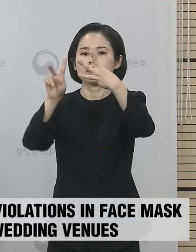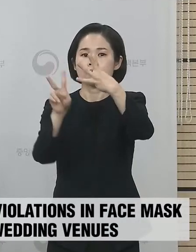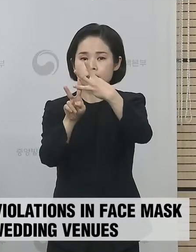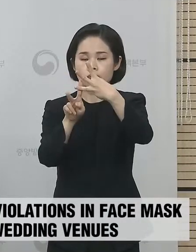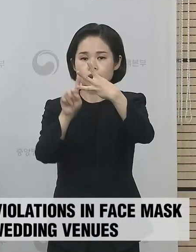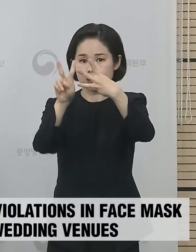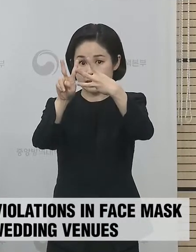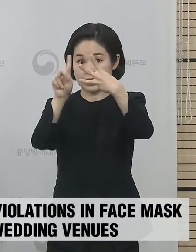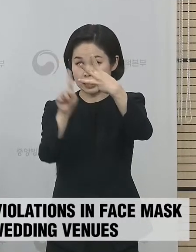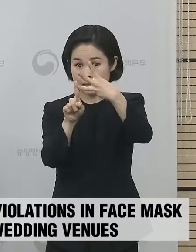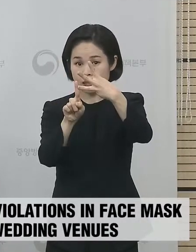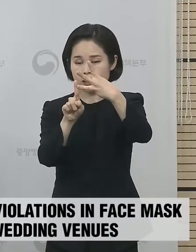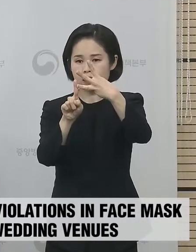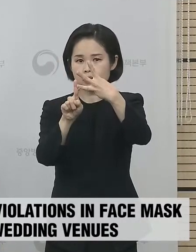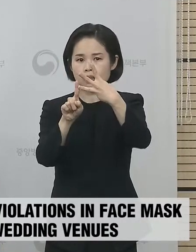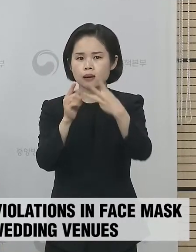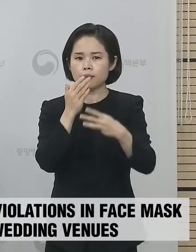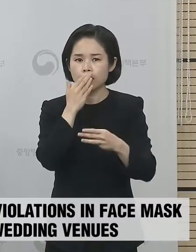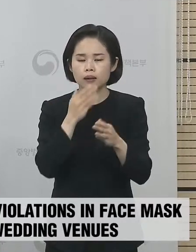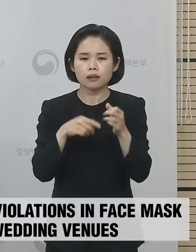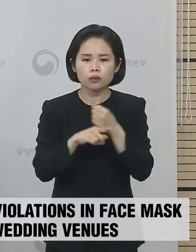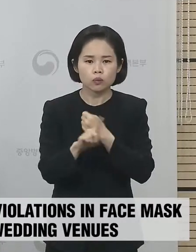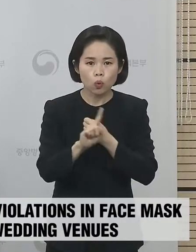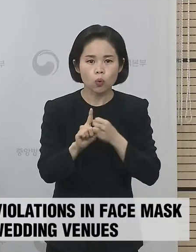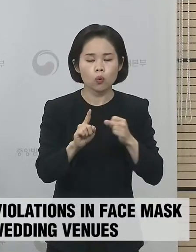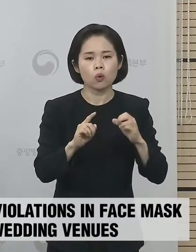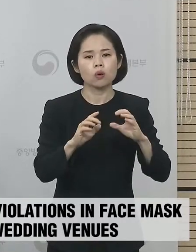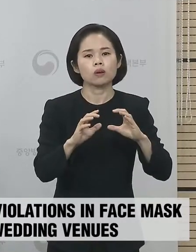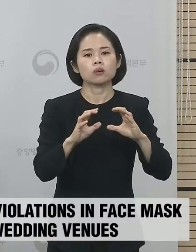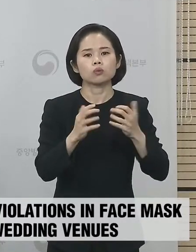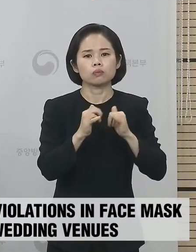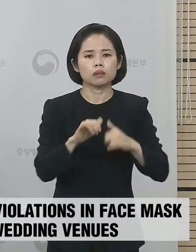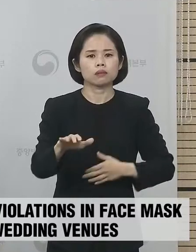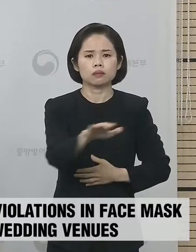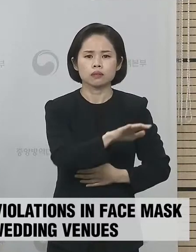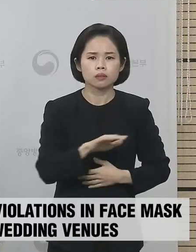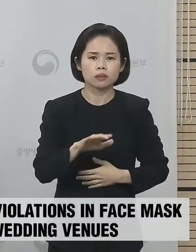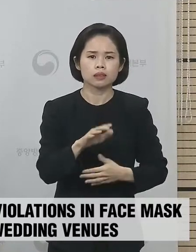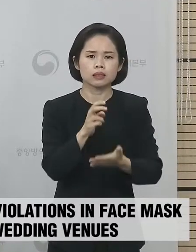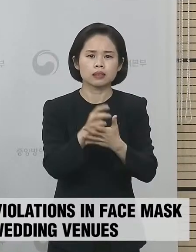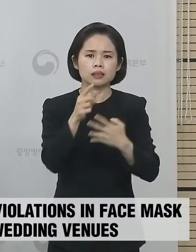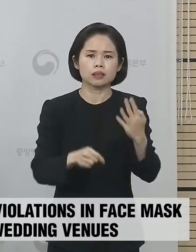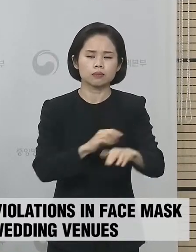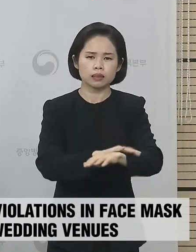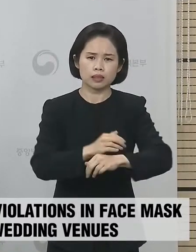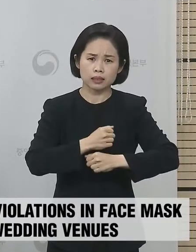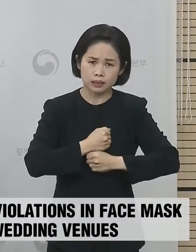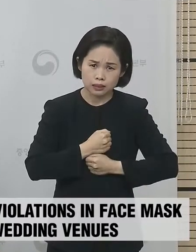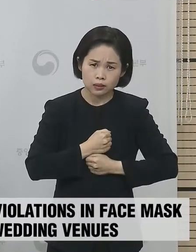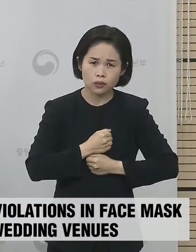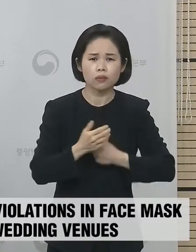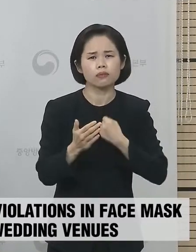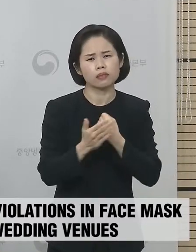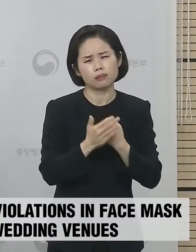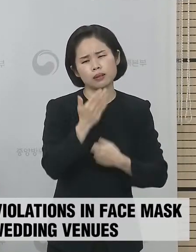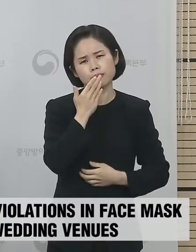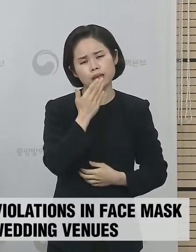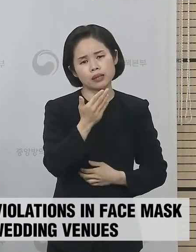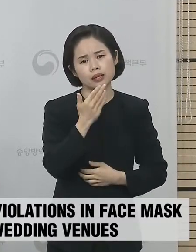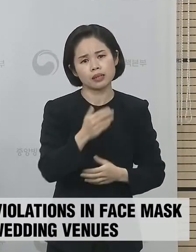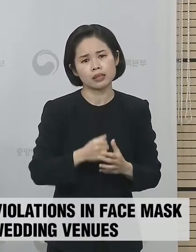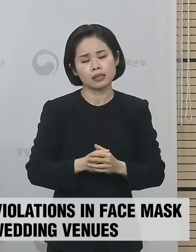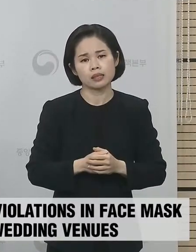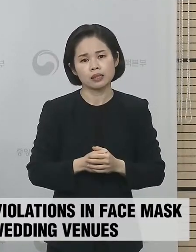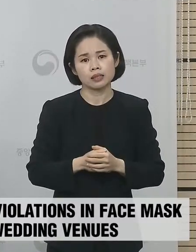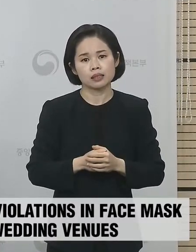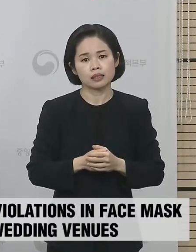social distancing to the lowest level thanks to the public support and cooperation in the quarantine measures. So once again, we would like to highlight